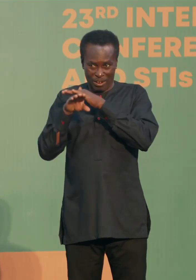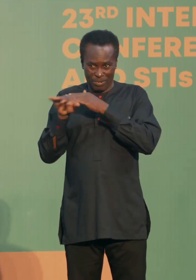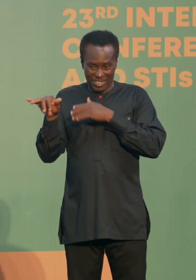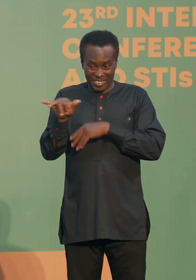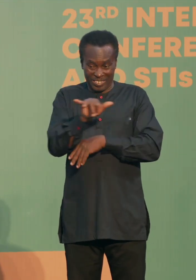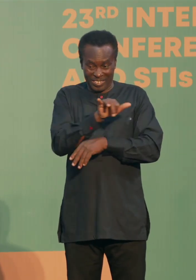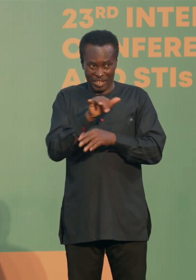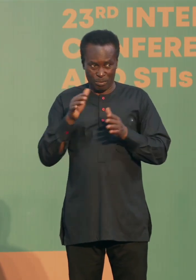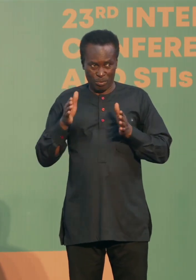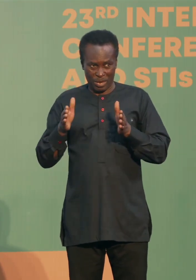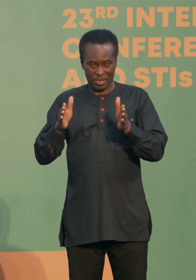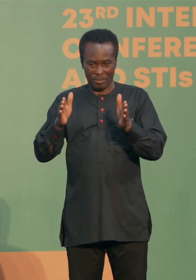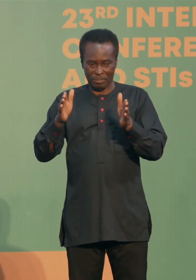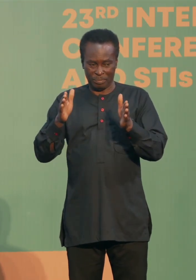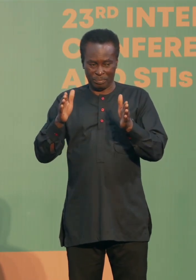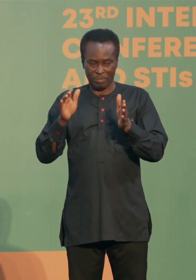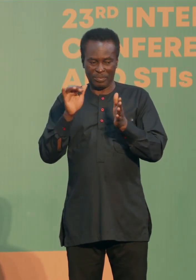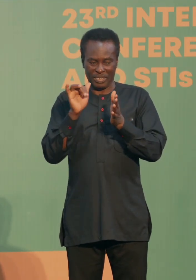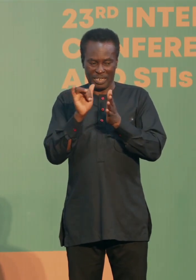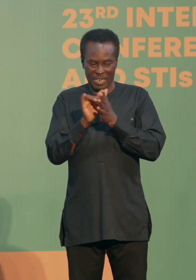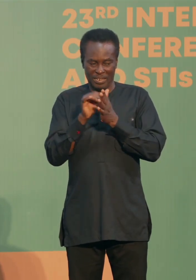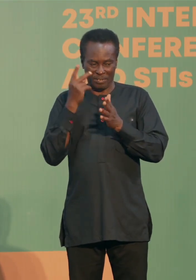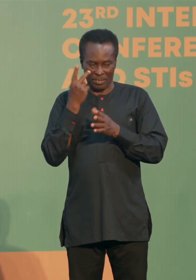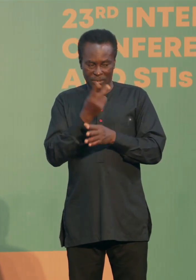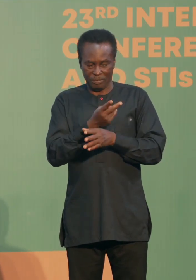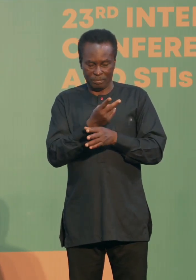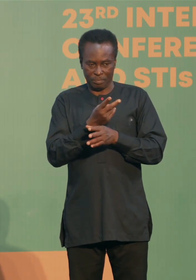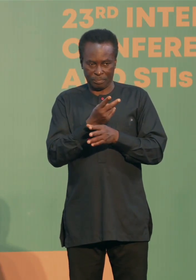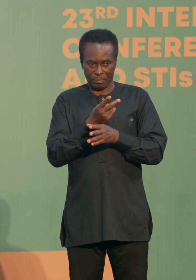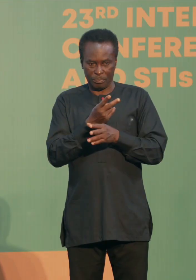two viruses. That's the entry there I was trying to,